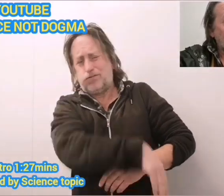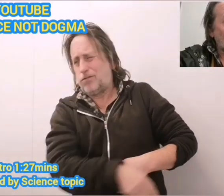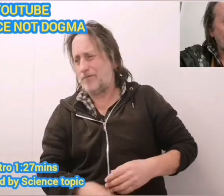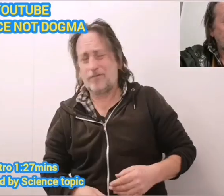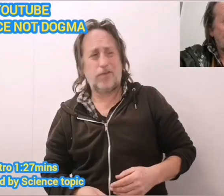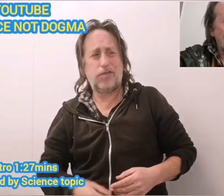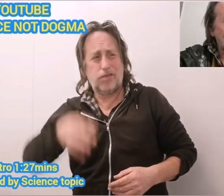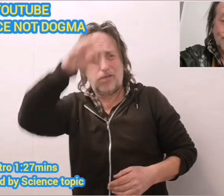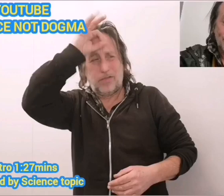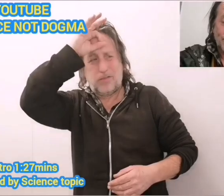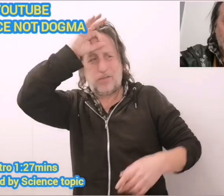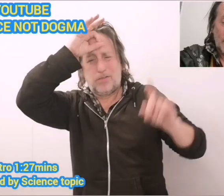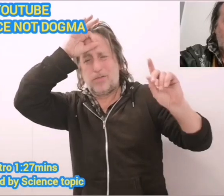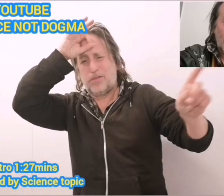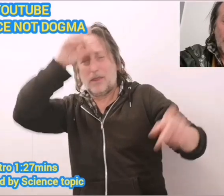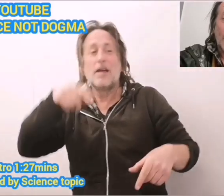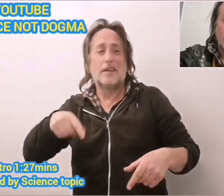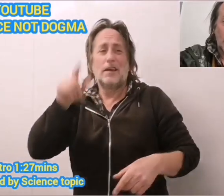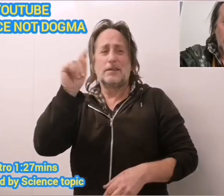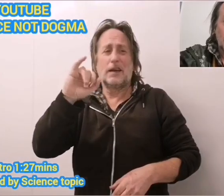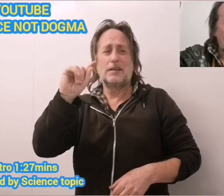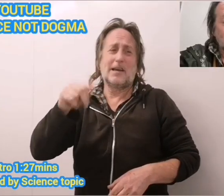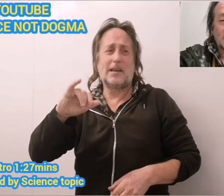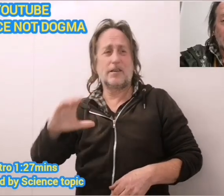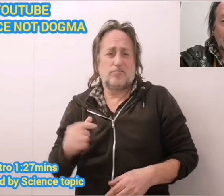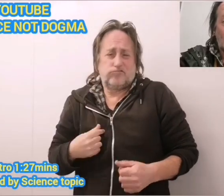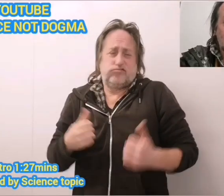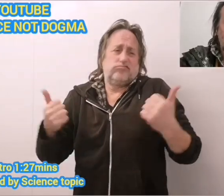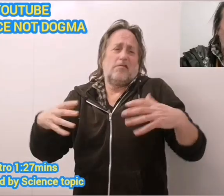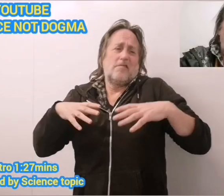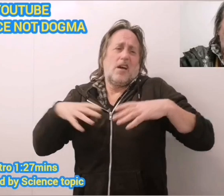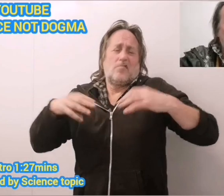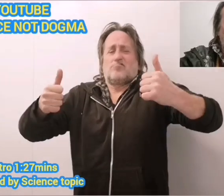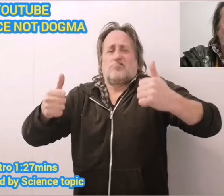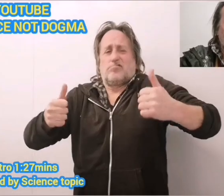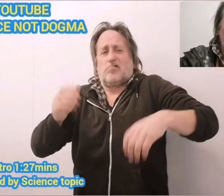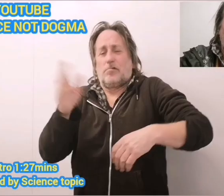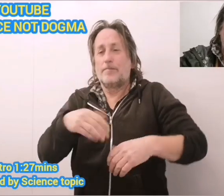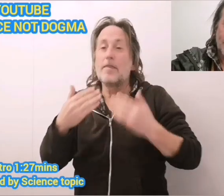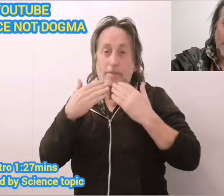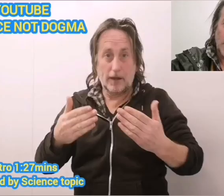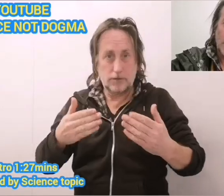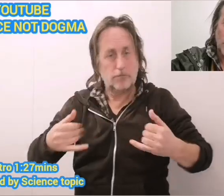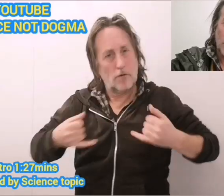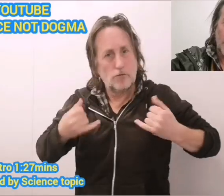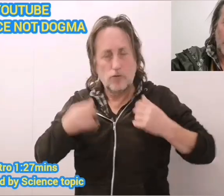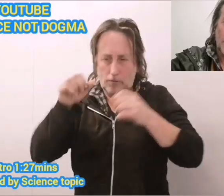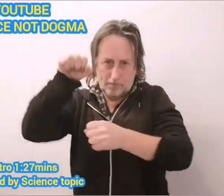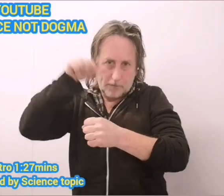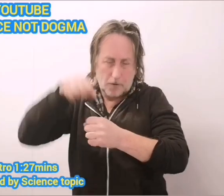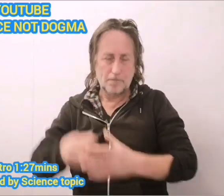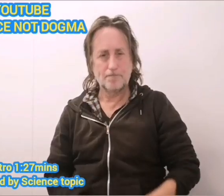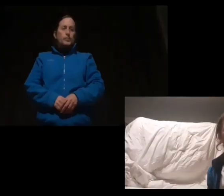going, don't listen to him, hasn't a clue, this is the Titanic. We've got it all sorted. Thanks, enjoy the